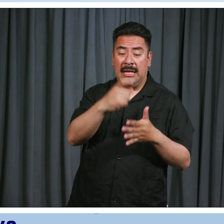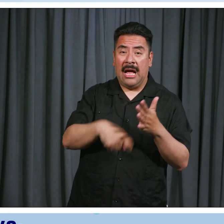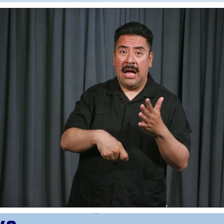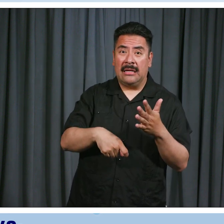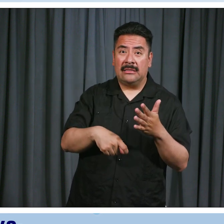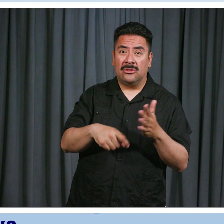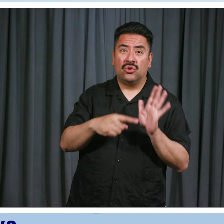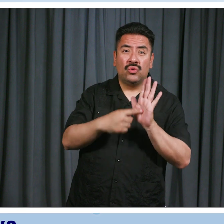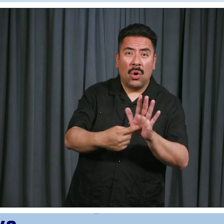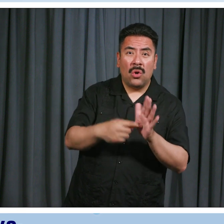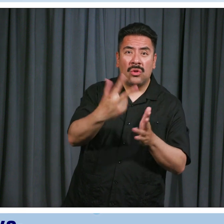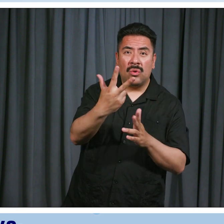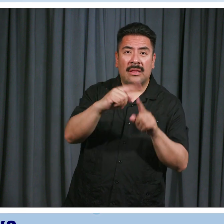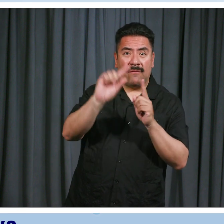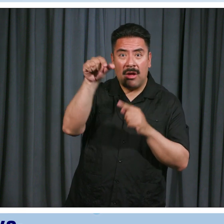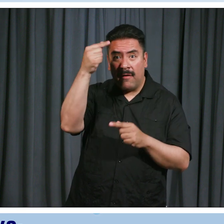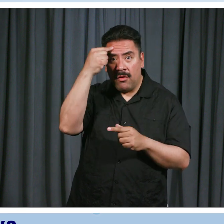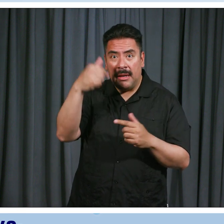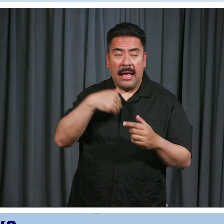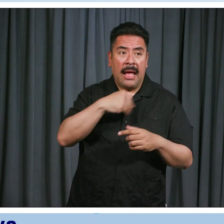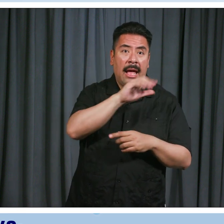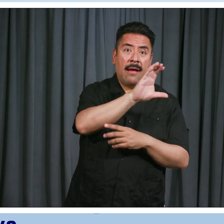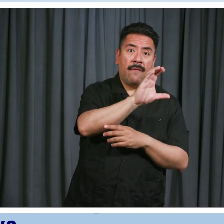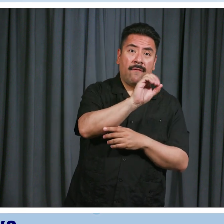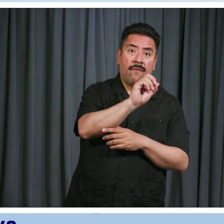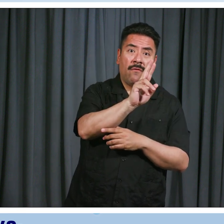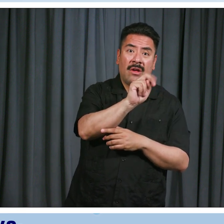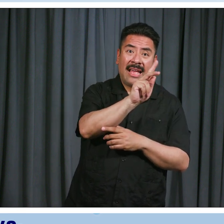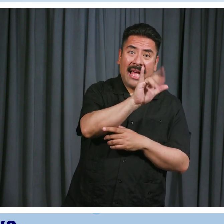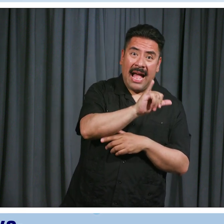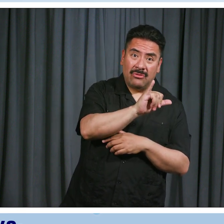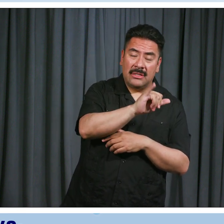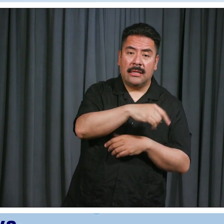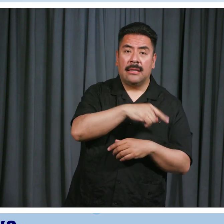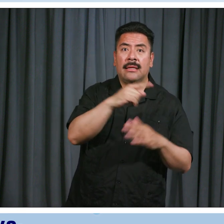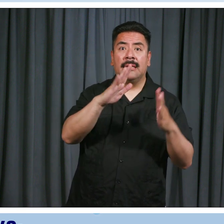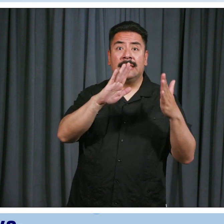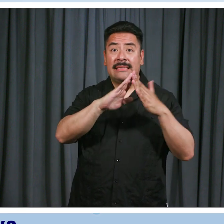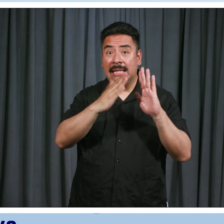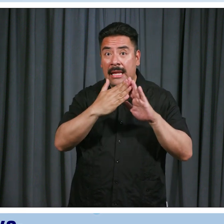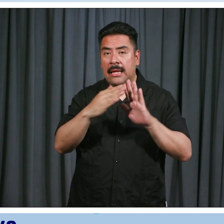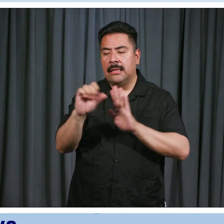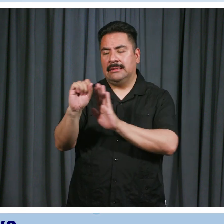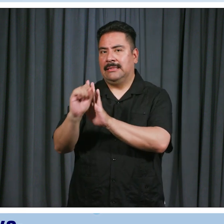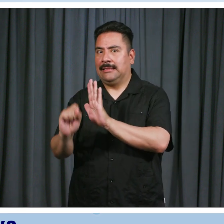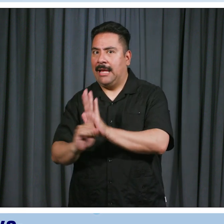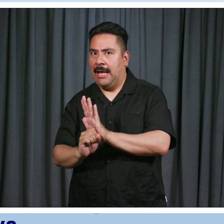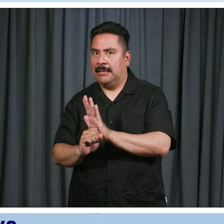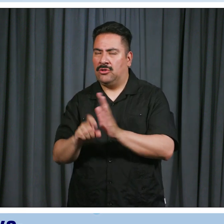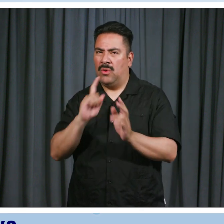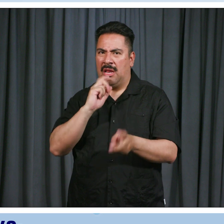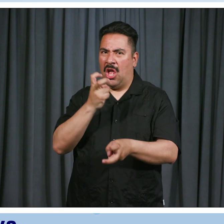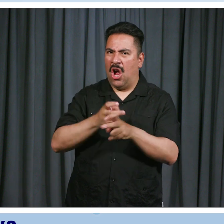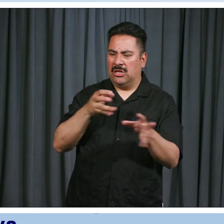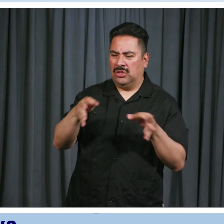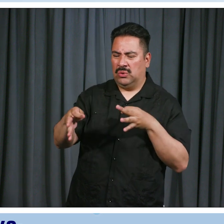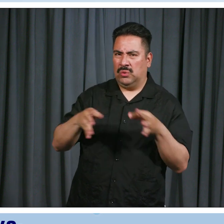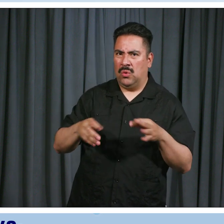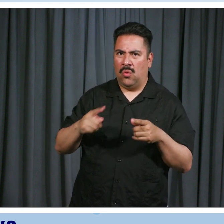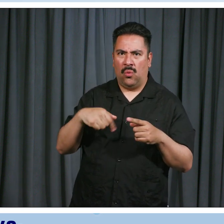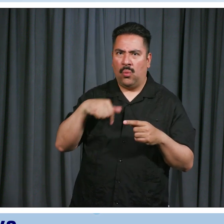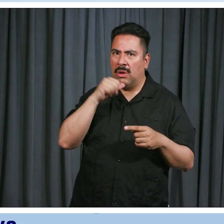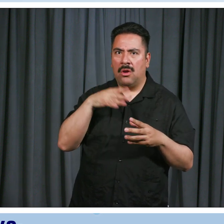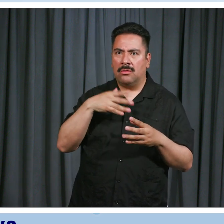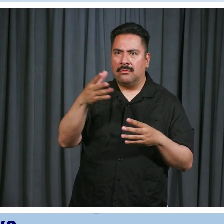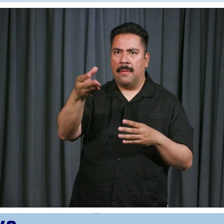government, right? So you have the county, the city, and the state. And it's, I think, hard to articulate because we don't pool our dollars to resource